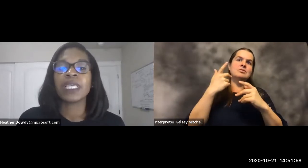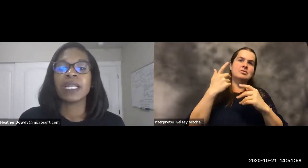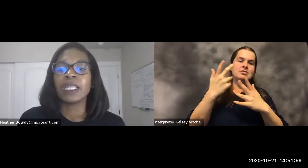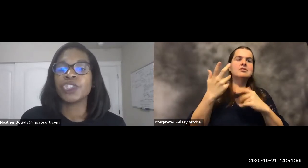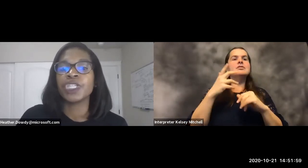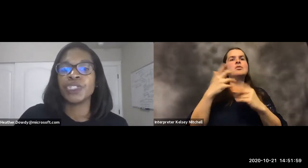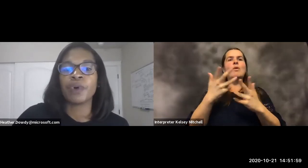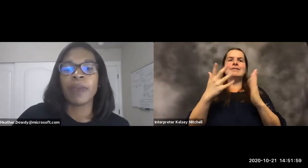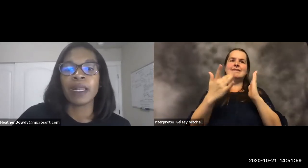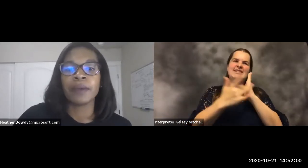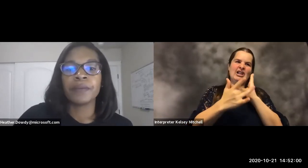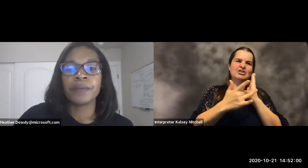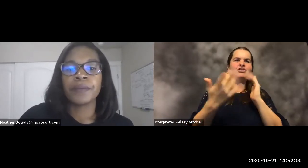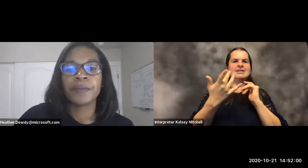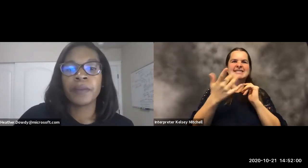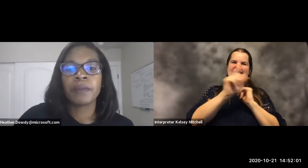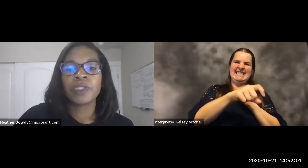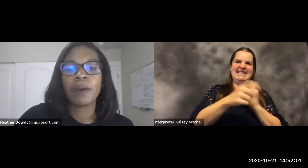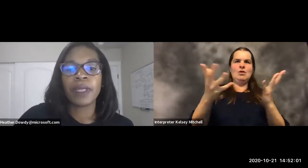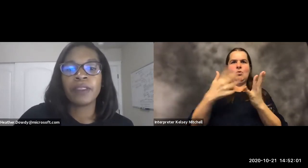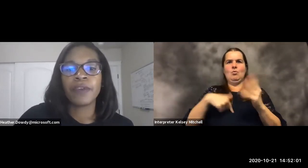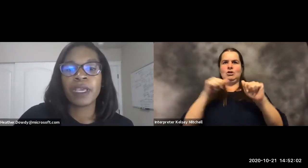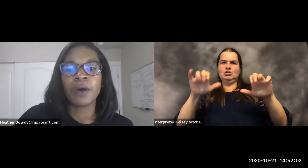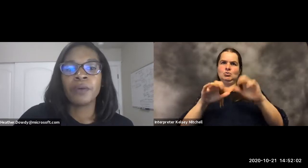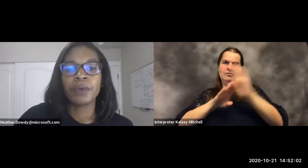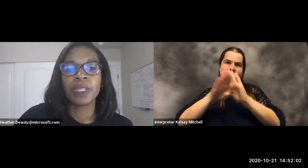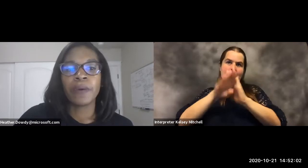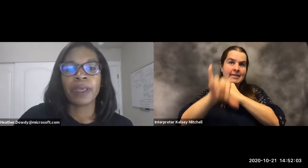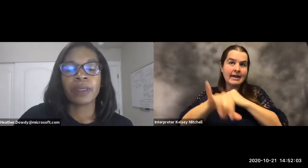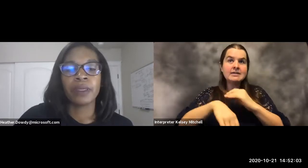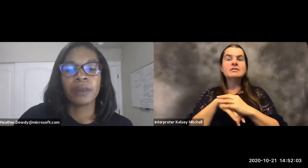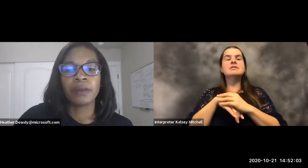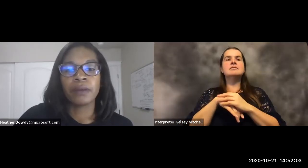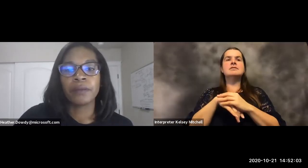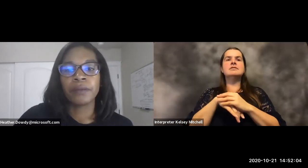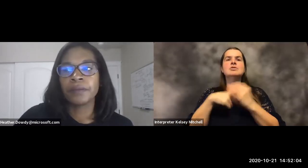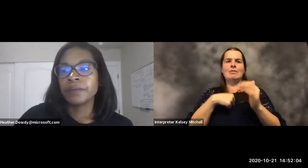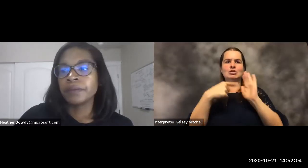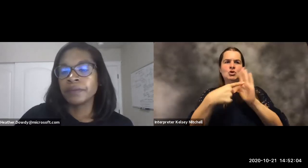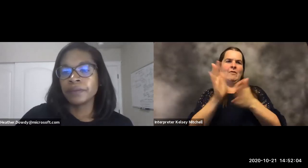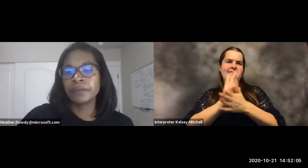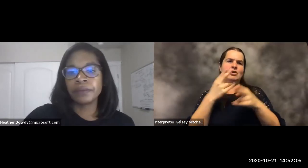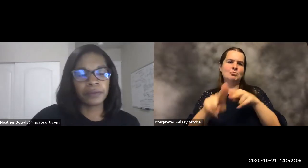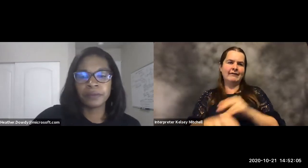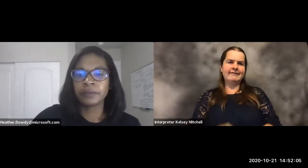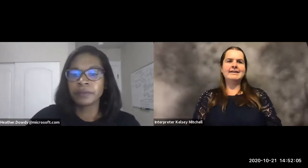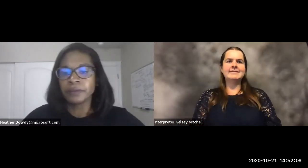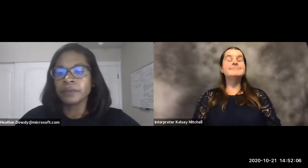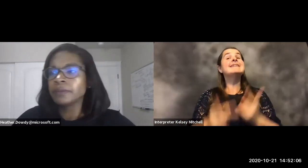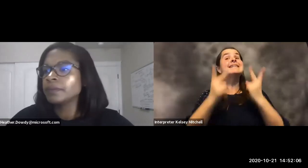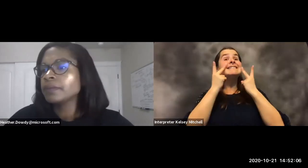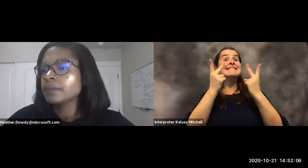and what technology could do about it. So I'll play the video really quickly. Seeing AI is